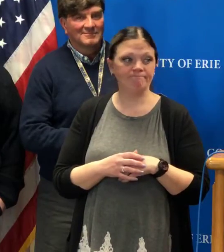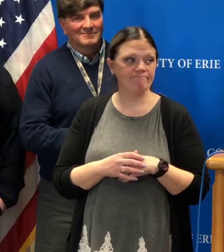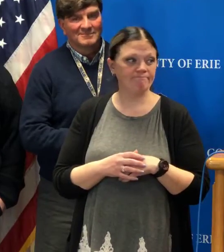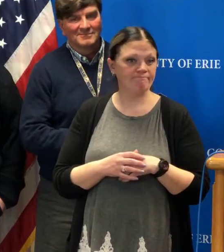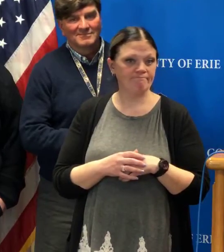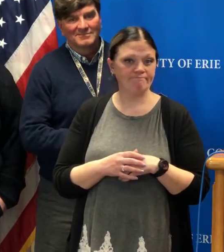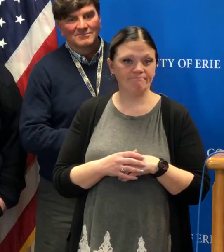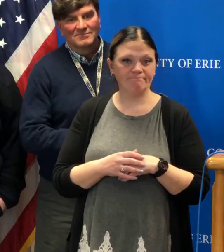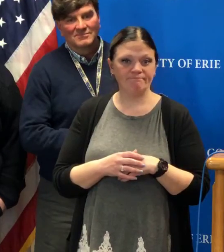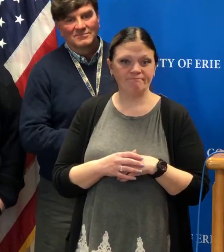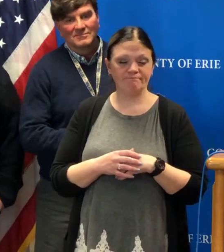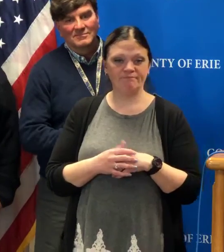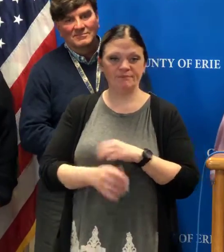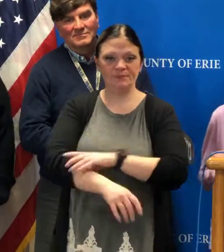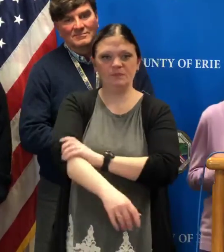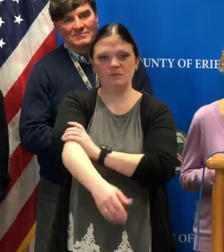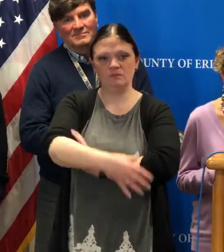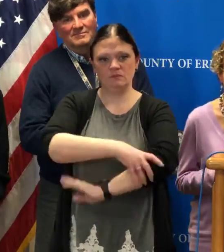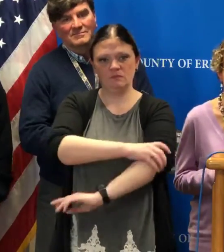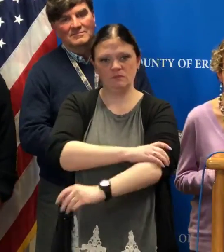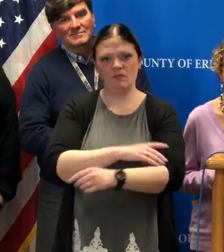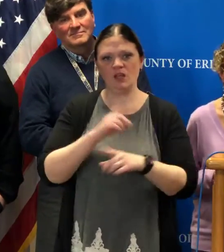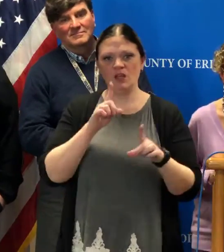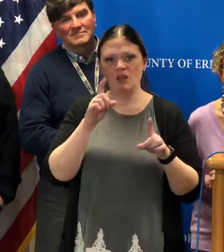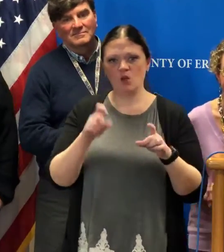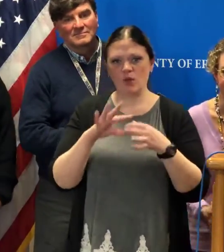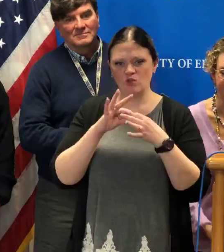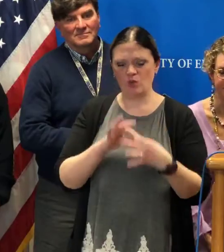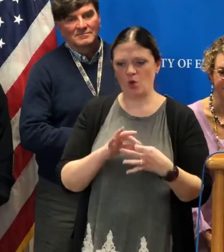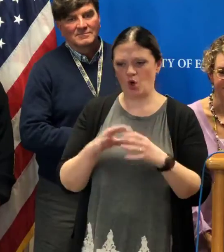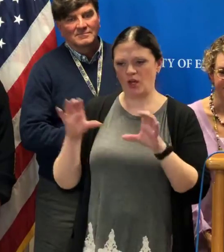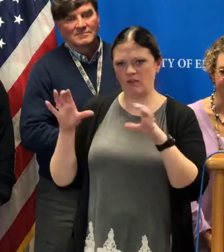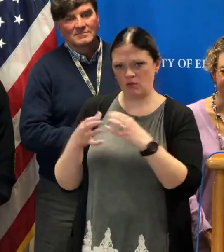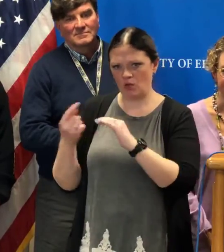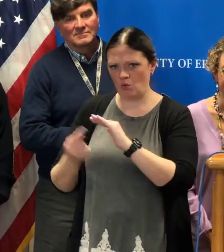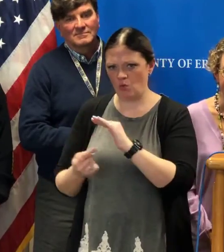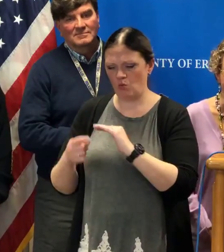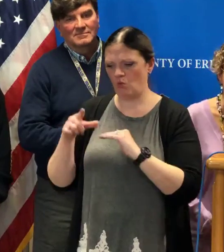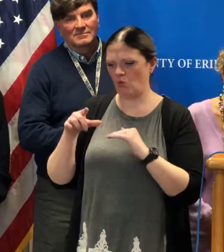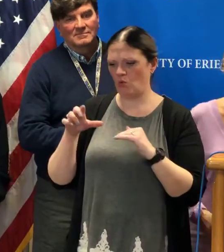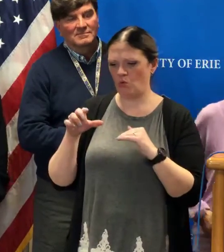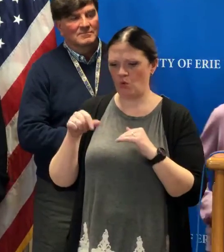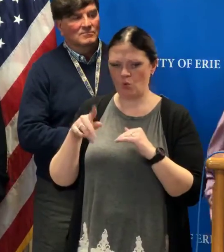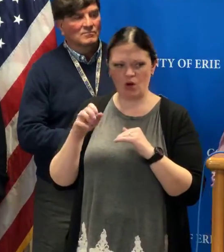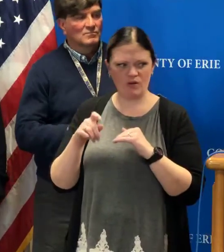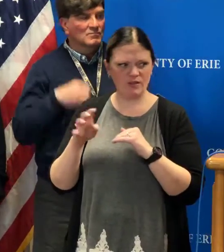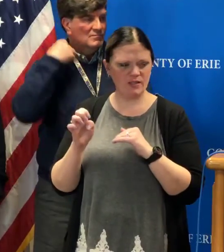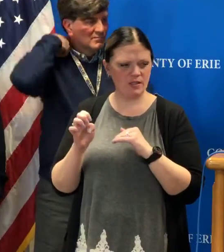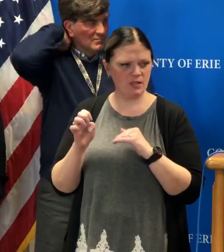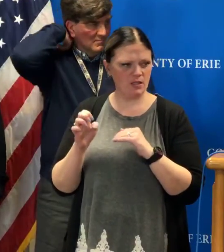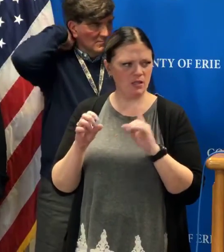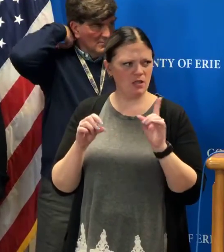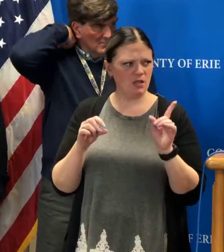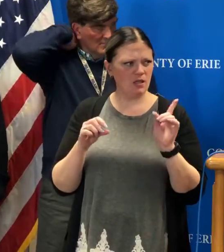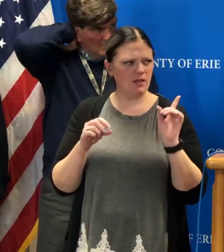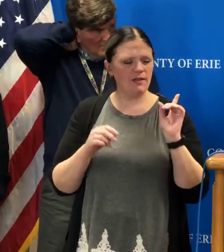David? On the questions regarding quarantine, voluntary or involuntary. So, I'm sorry, can I just,